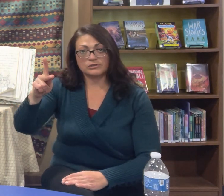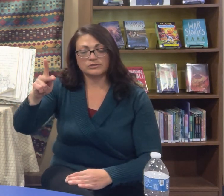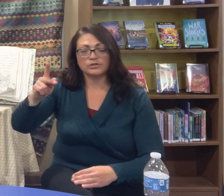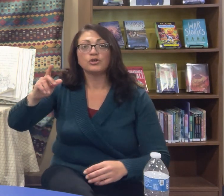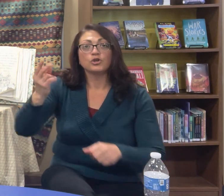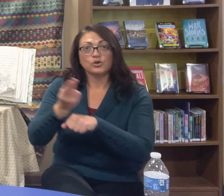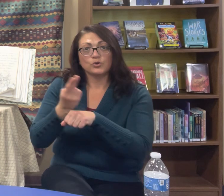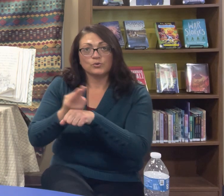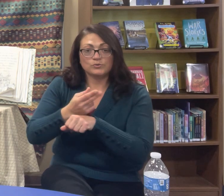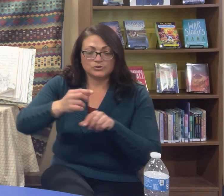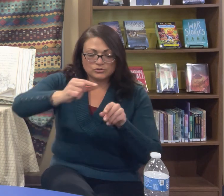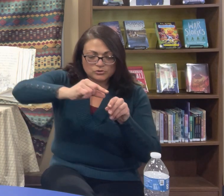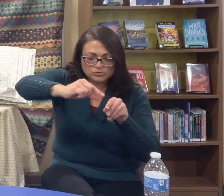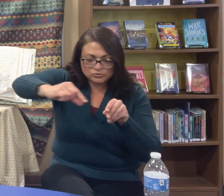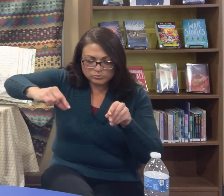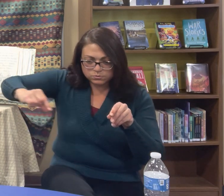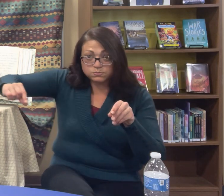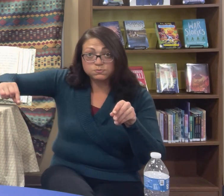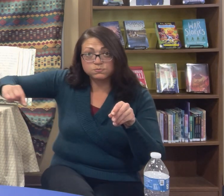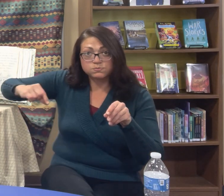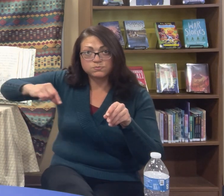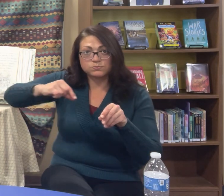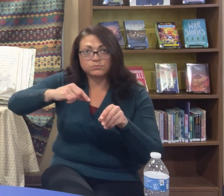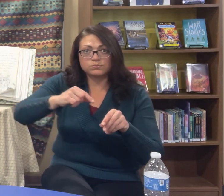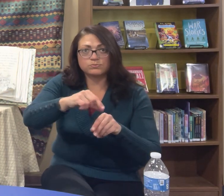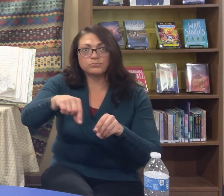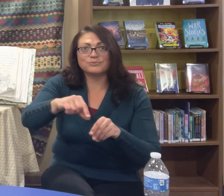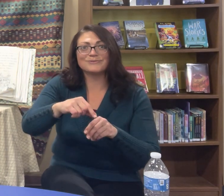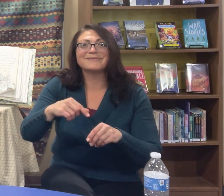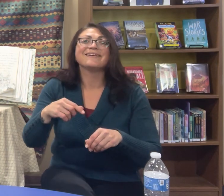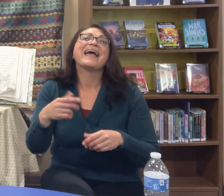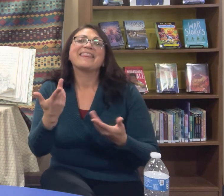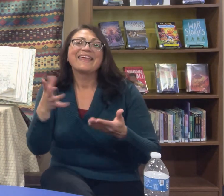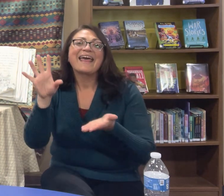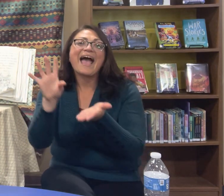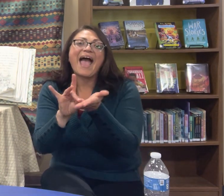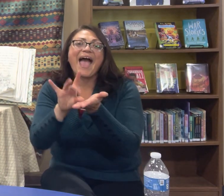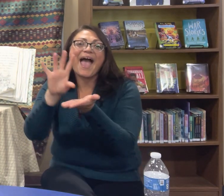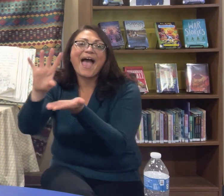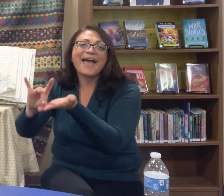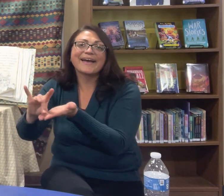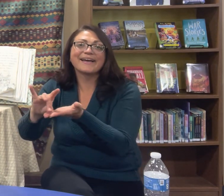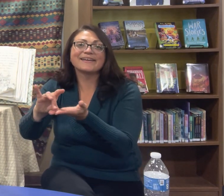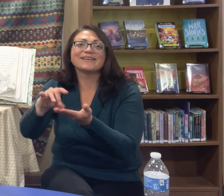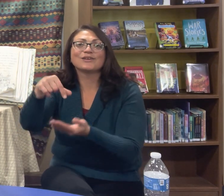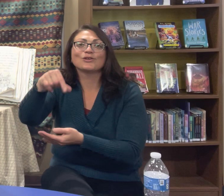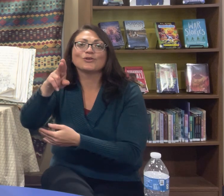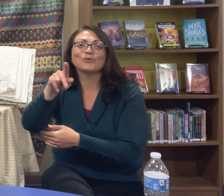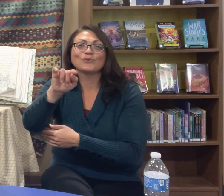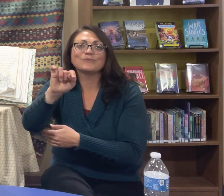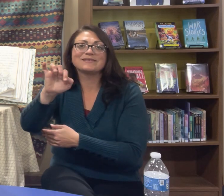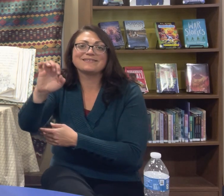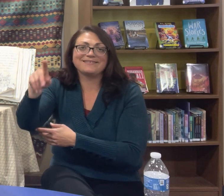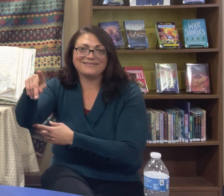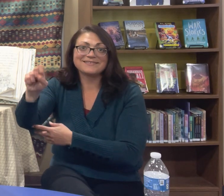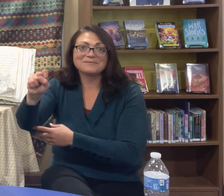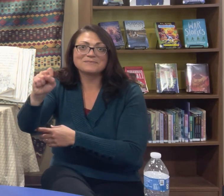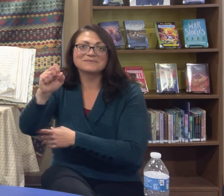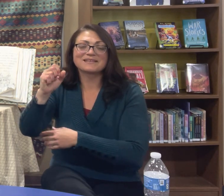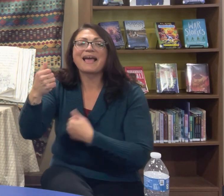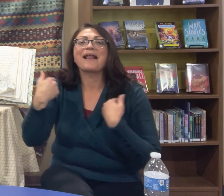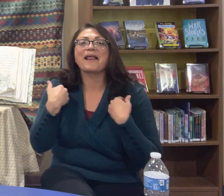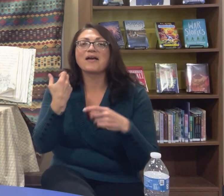can use the Q-tips that will also be in your kit and cut them up and make them look like bones. And you'll have your own fossil.